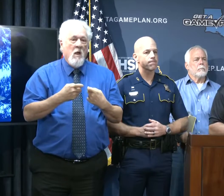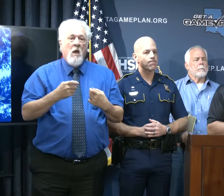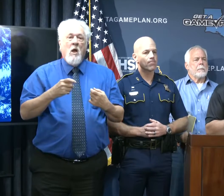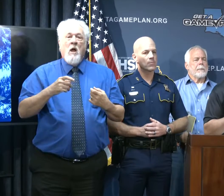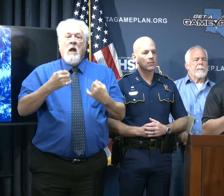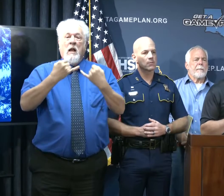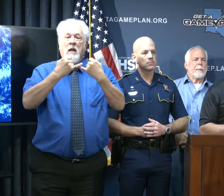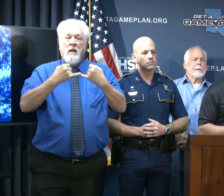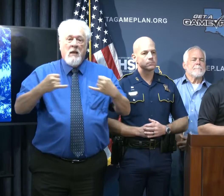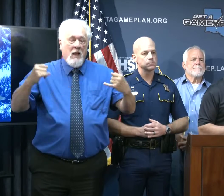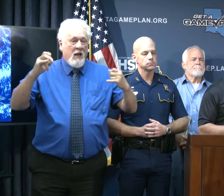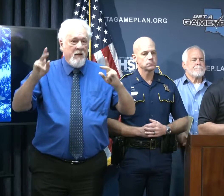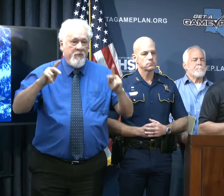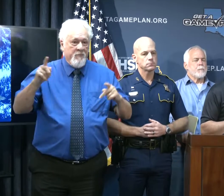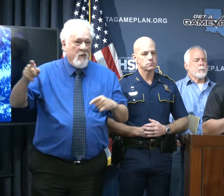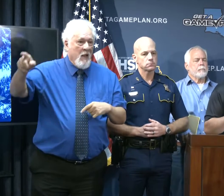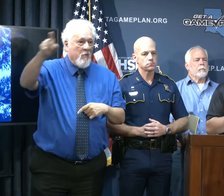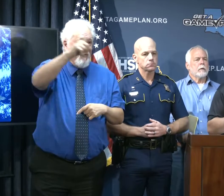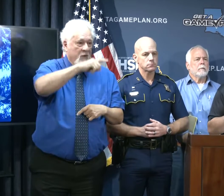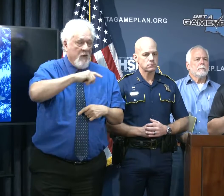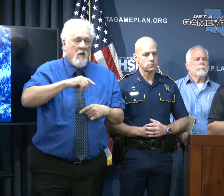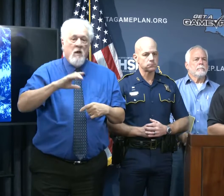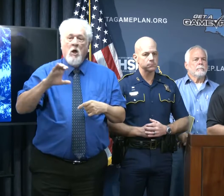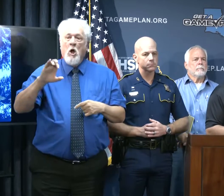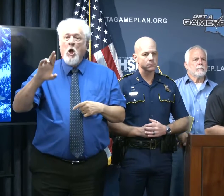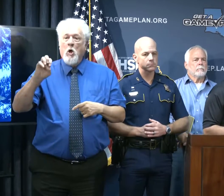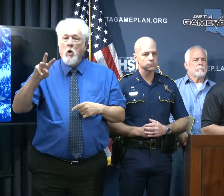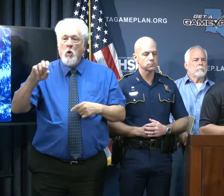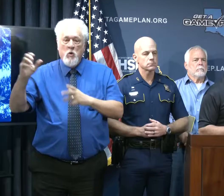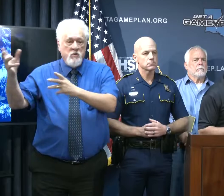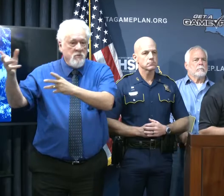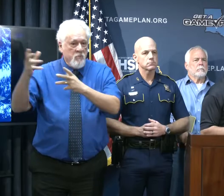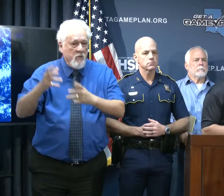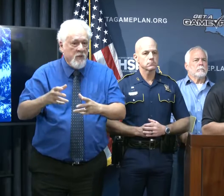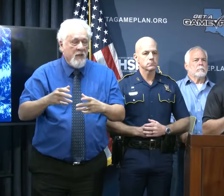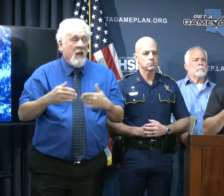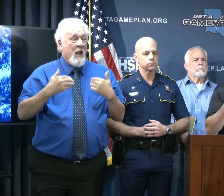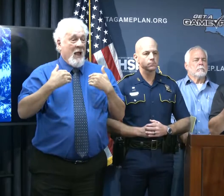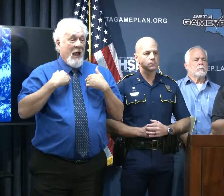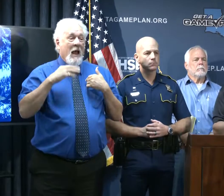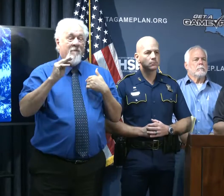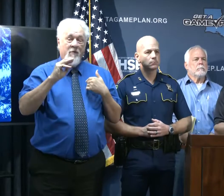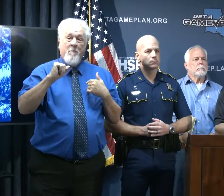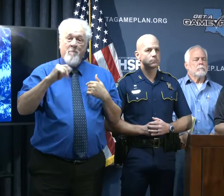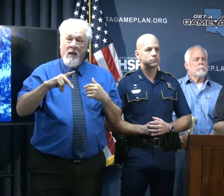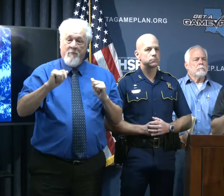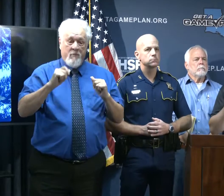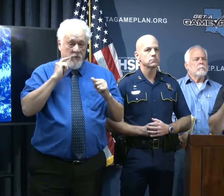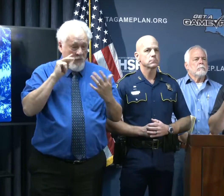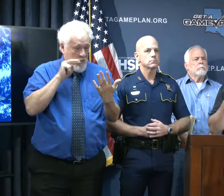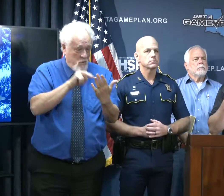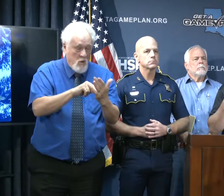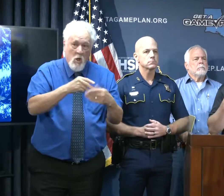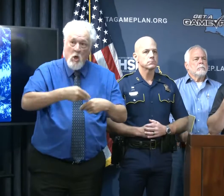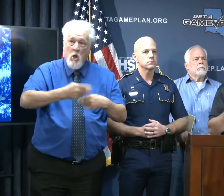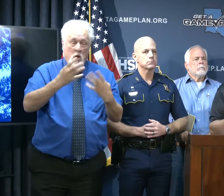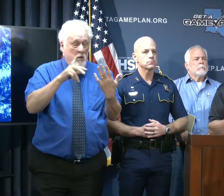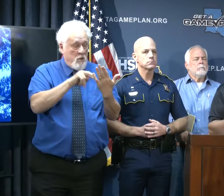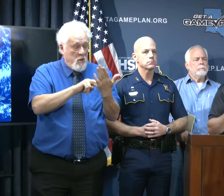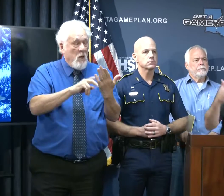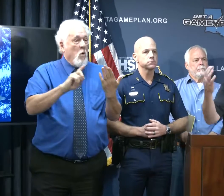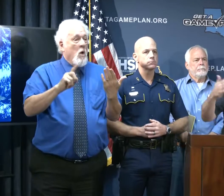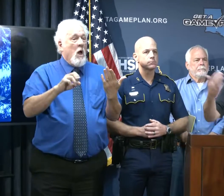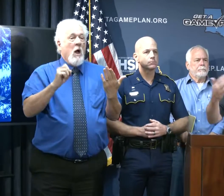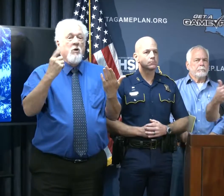of linemen and crews that we're bringing in. There's a virtual map now that people can go to so that they